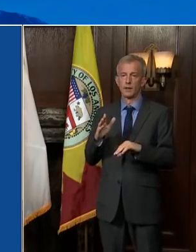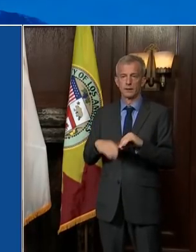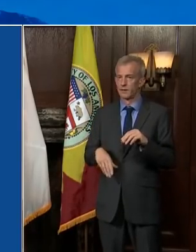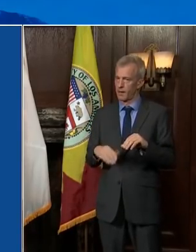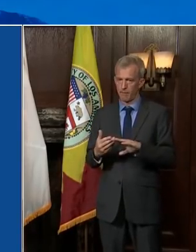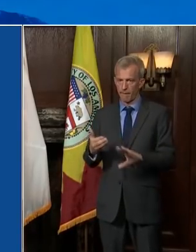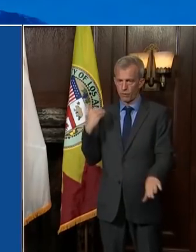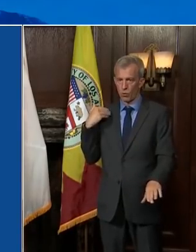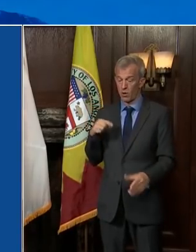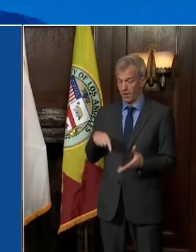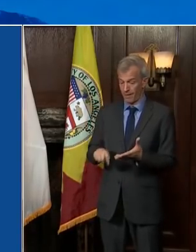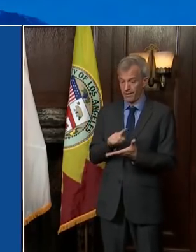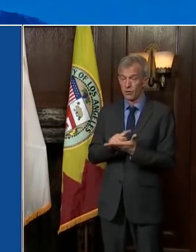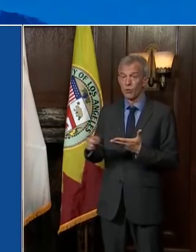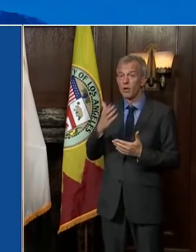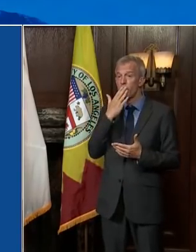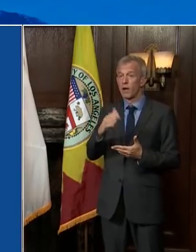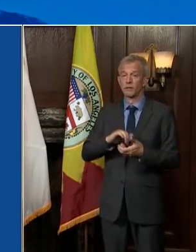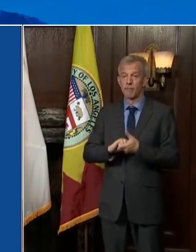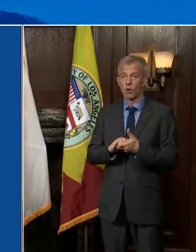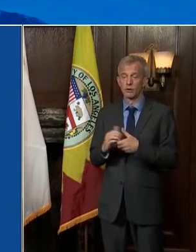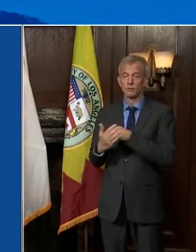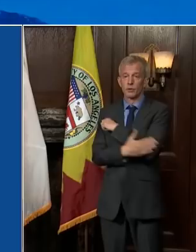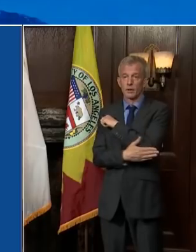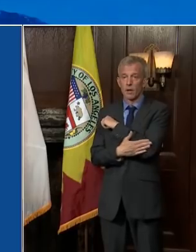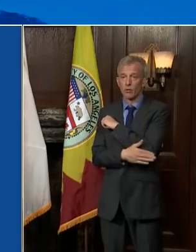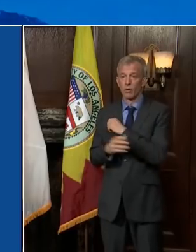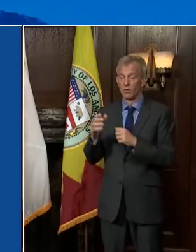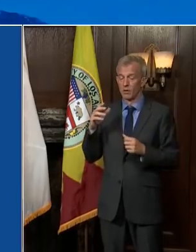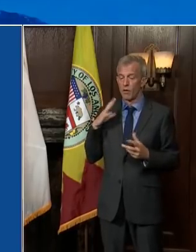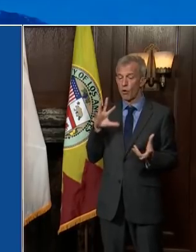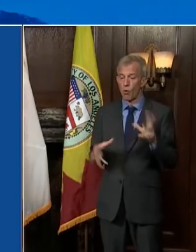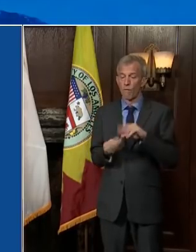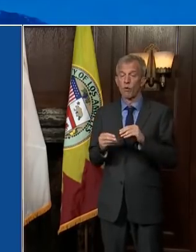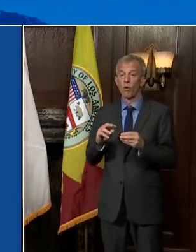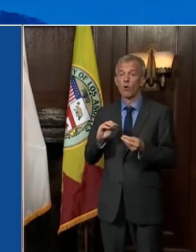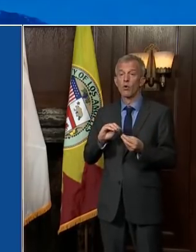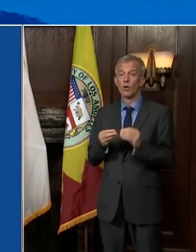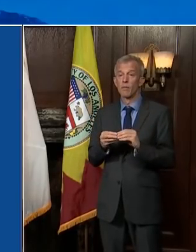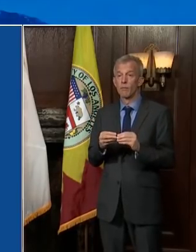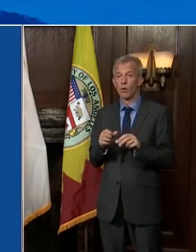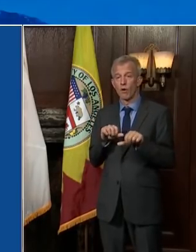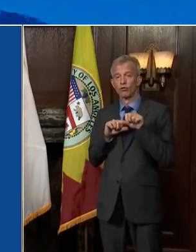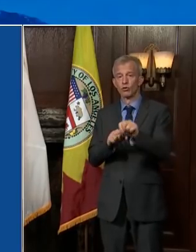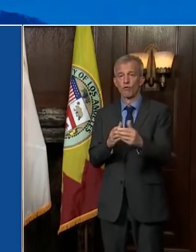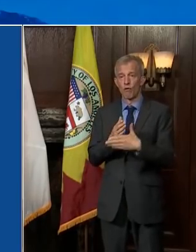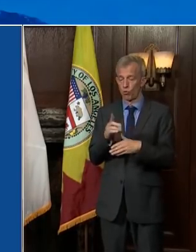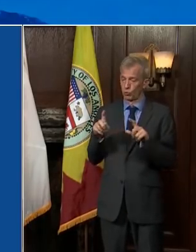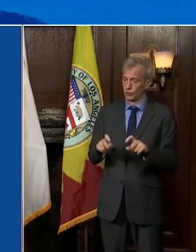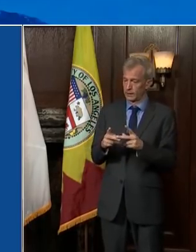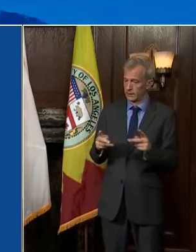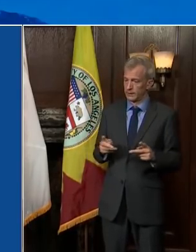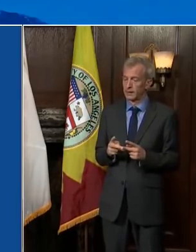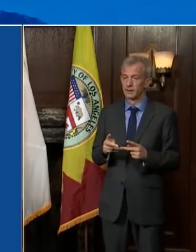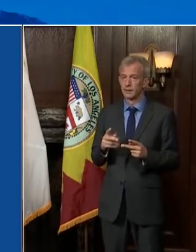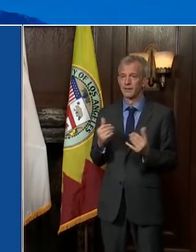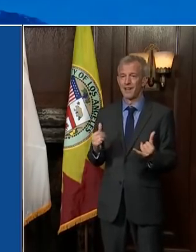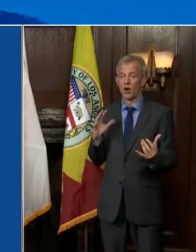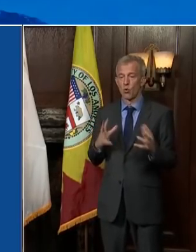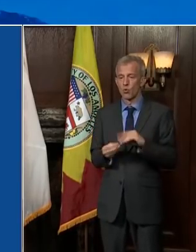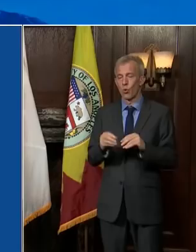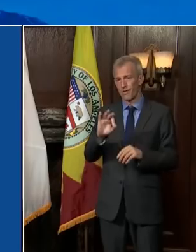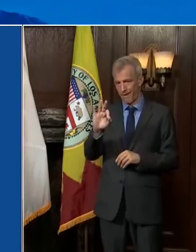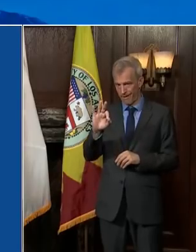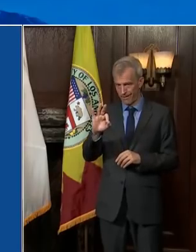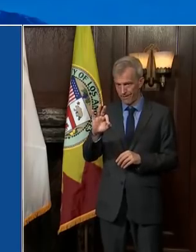this week, thanks to our partnership with the county, that overall number of drive-through centers has increased to 9. in addition to more than a